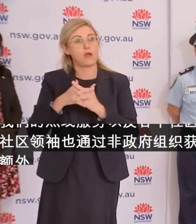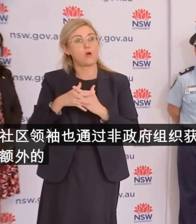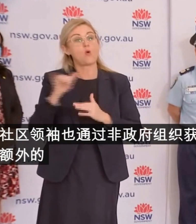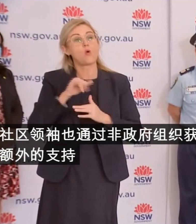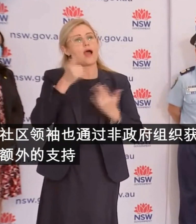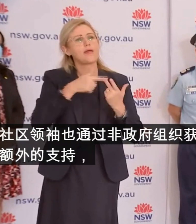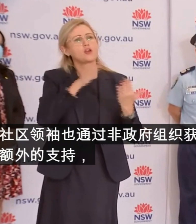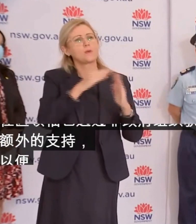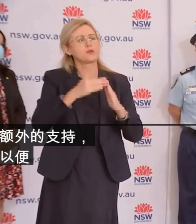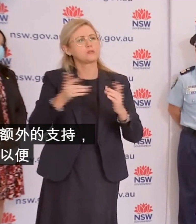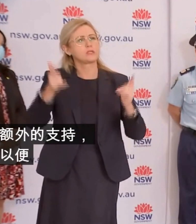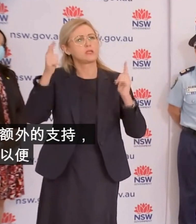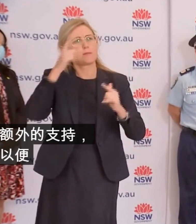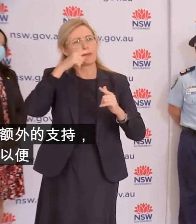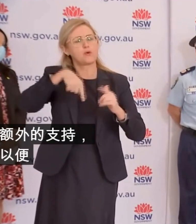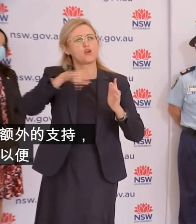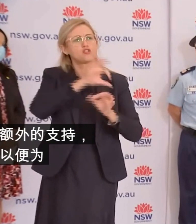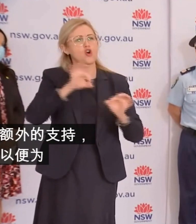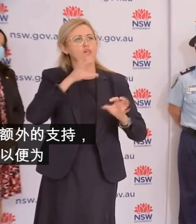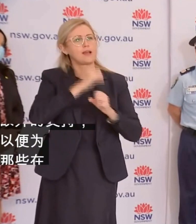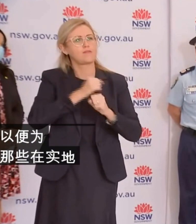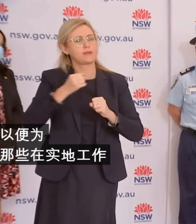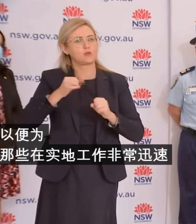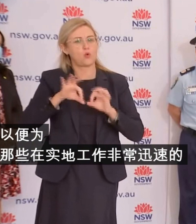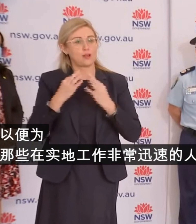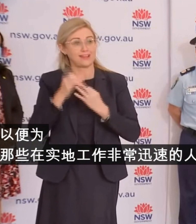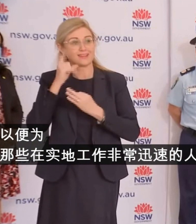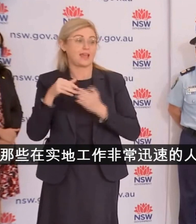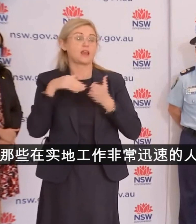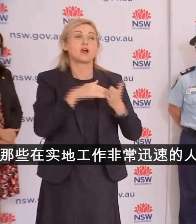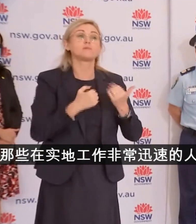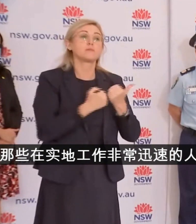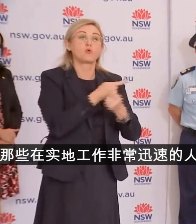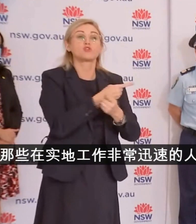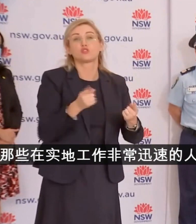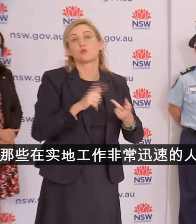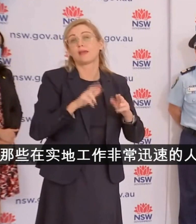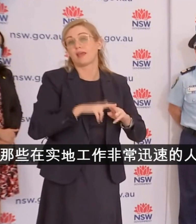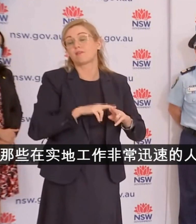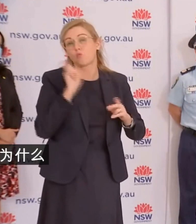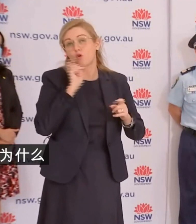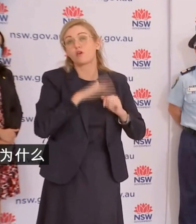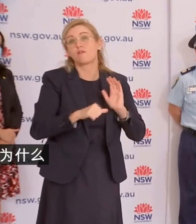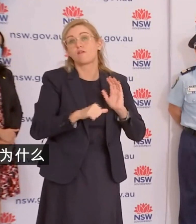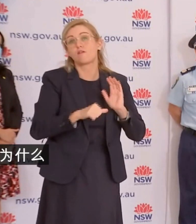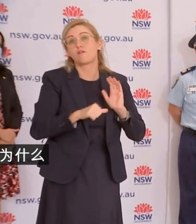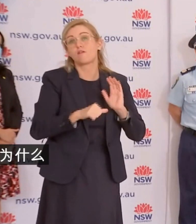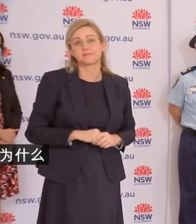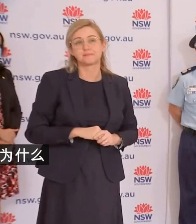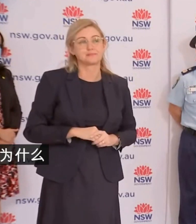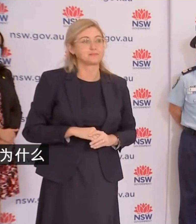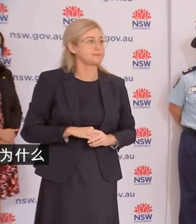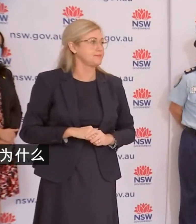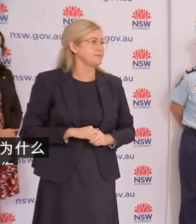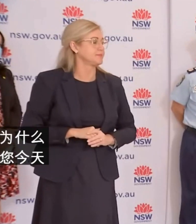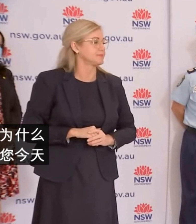given additional support through non-government organisations to provide direct help to people who are doing it tough on the ground. Very quickly, why you